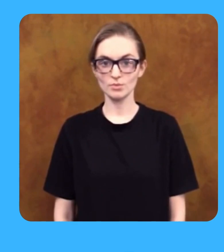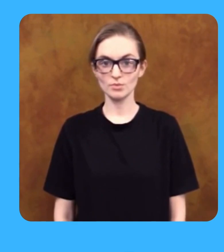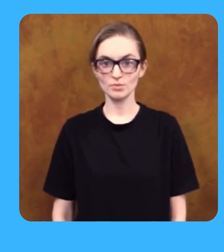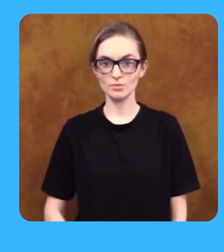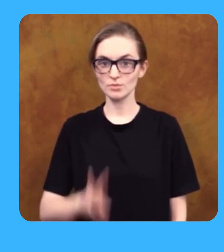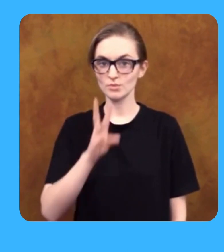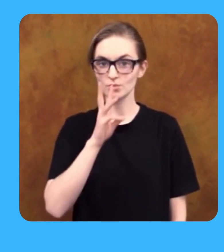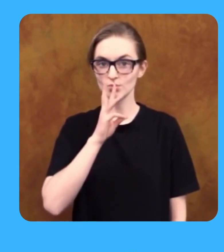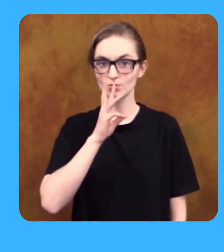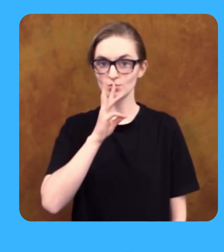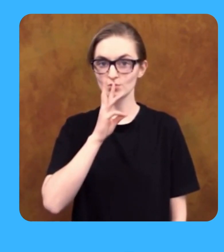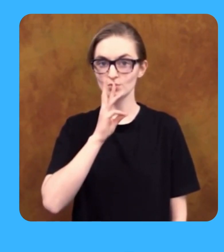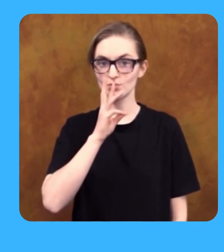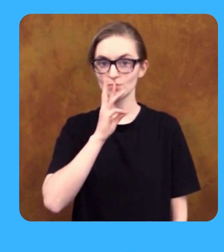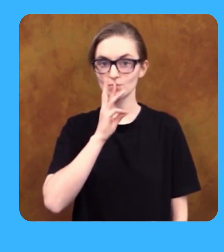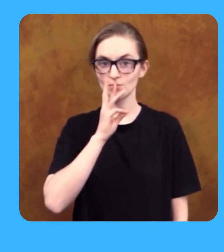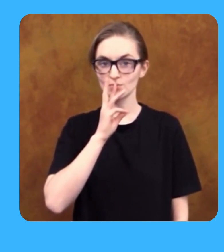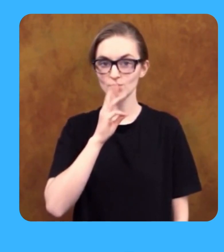Water.